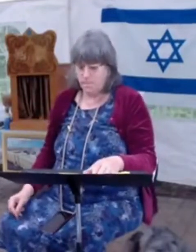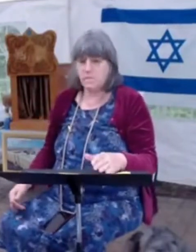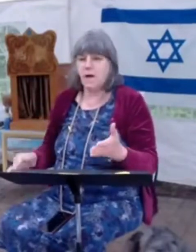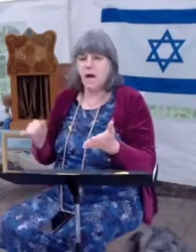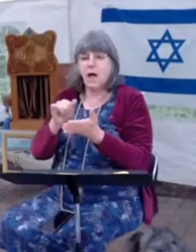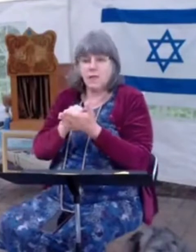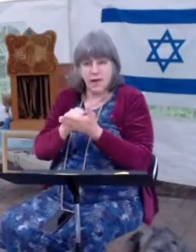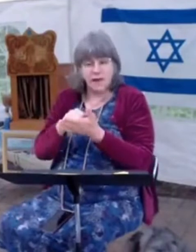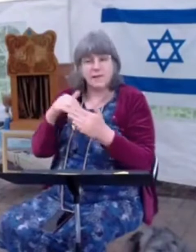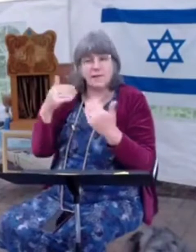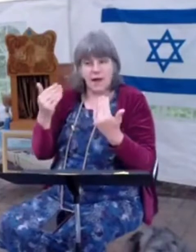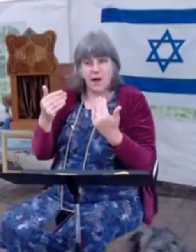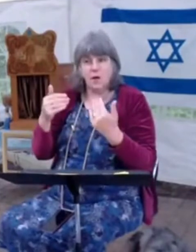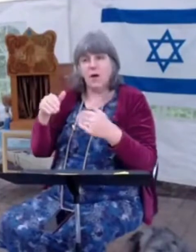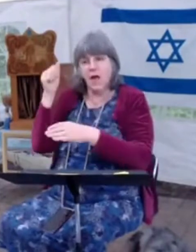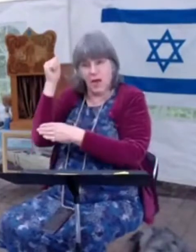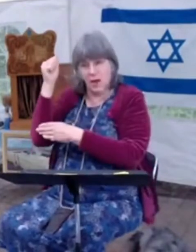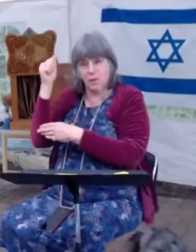So